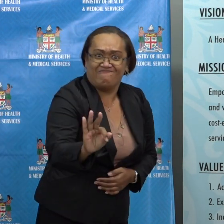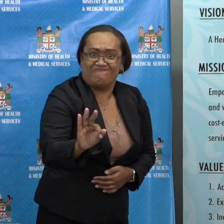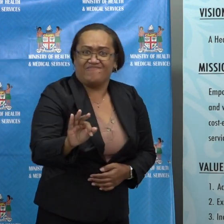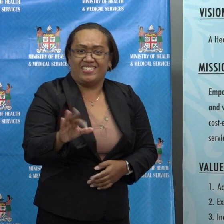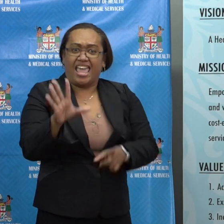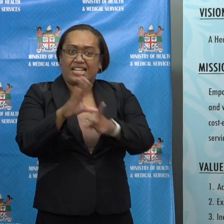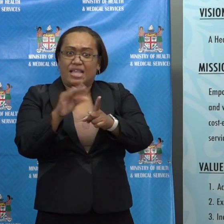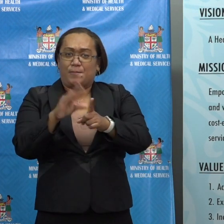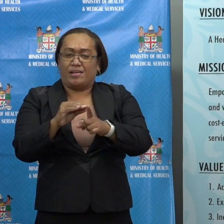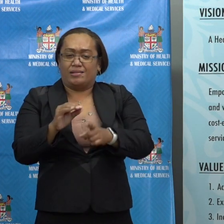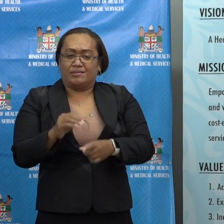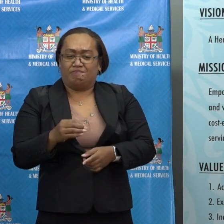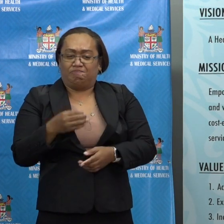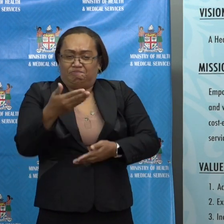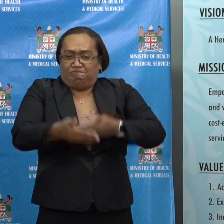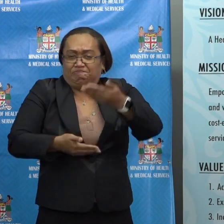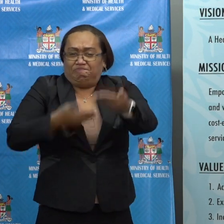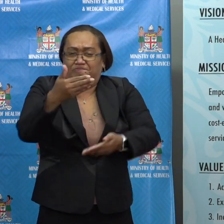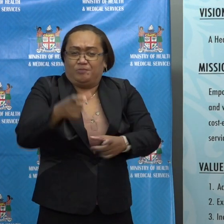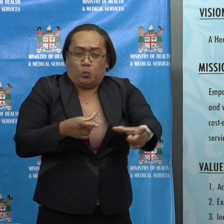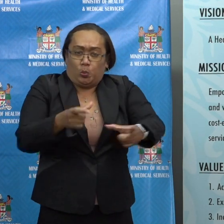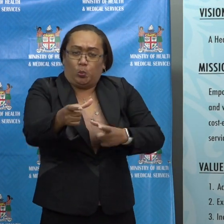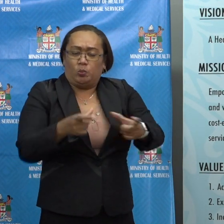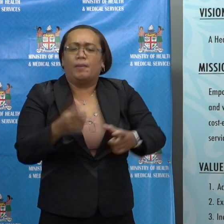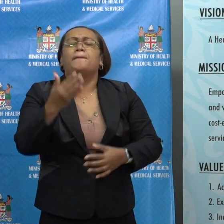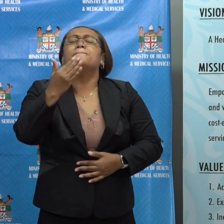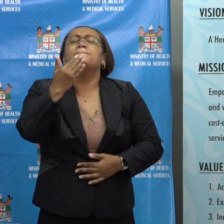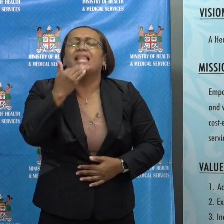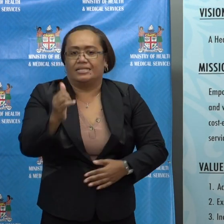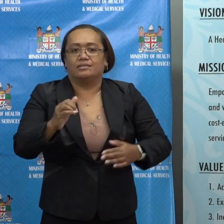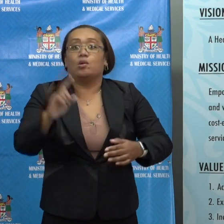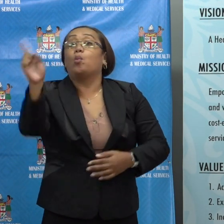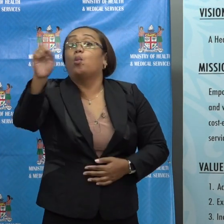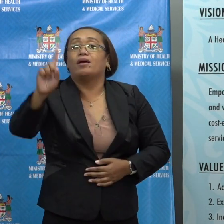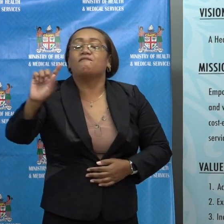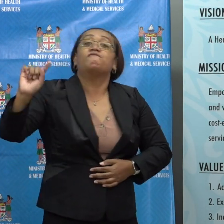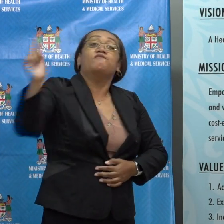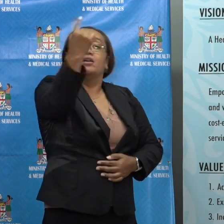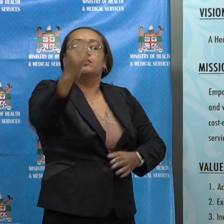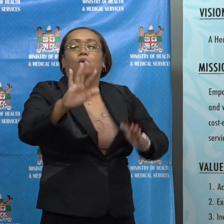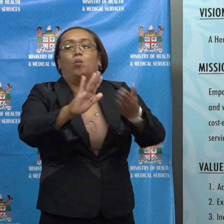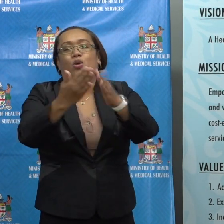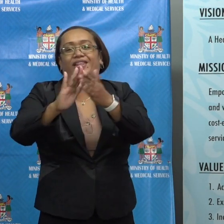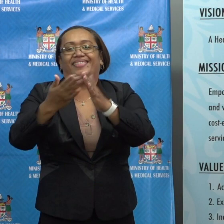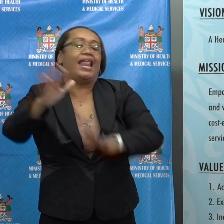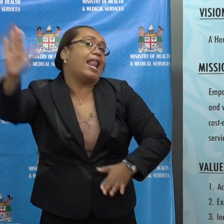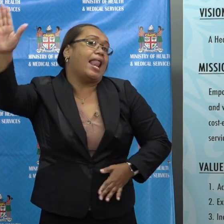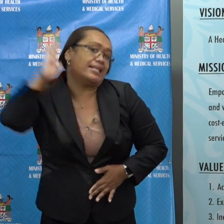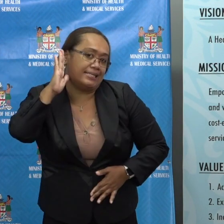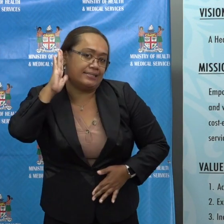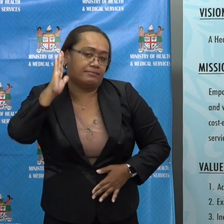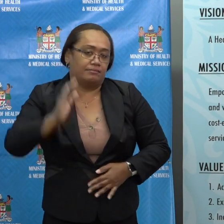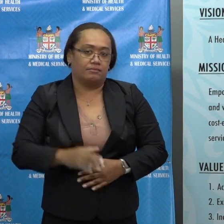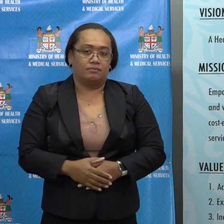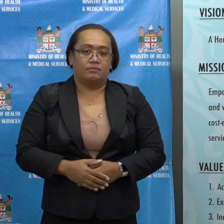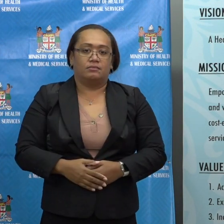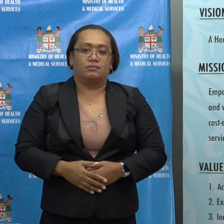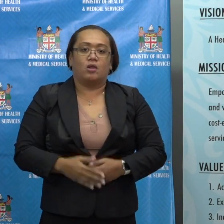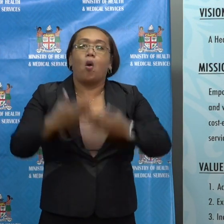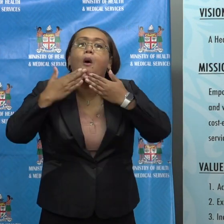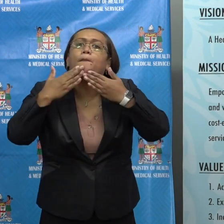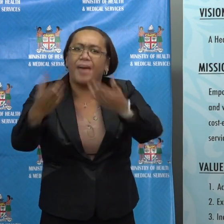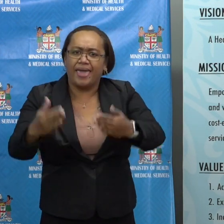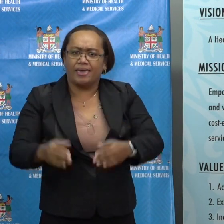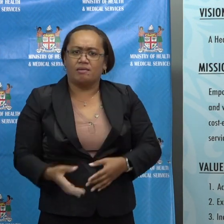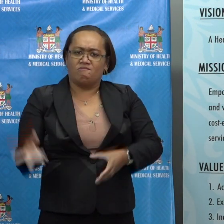works best is when the community really, together with the government, with Ministry of